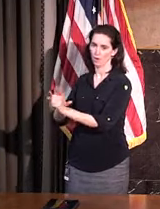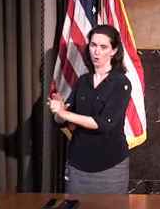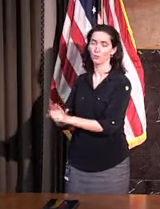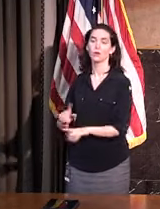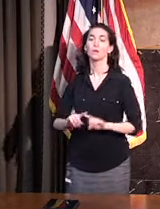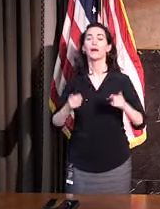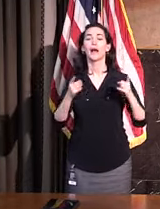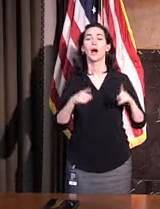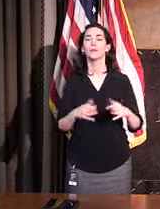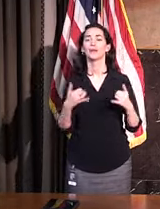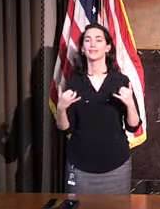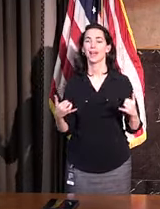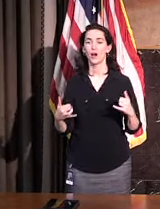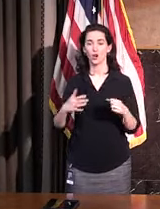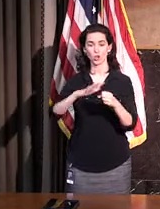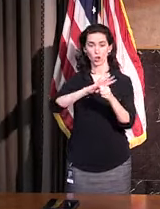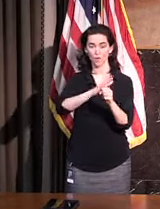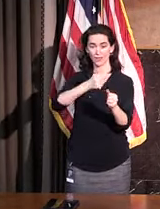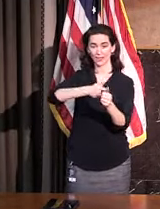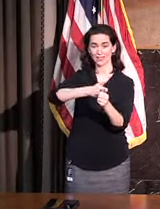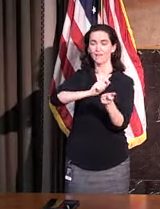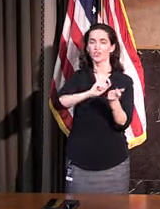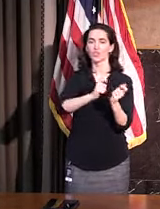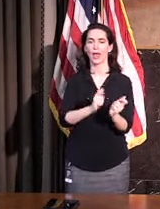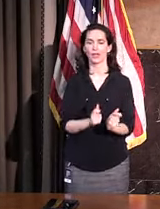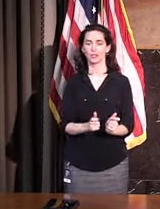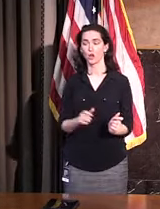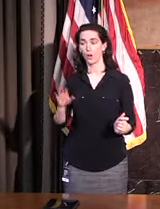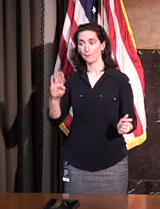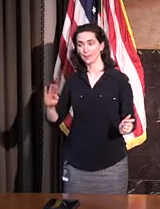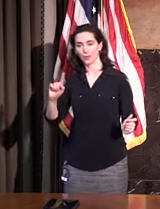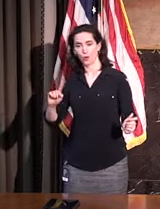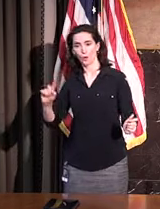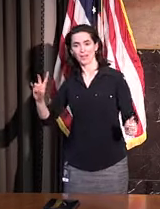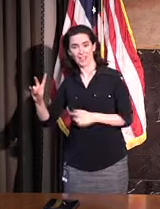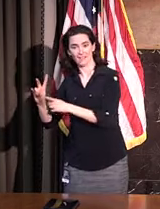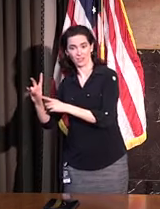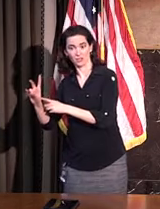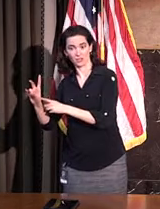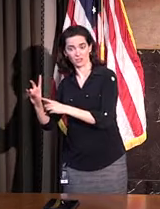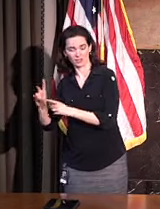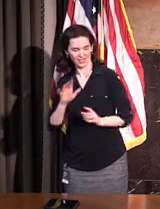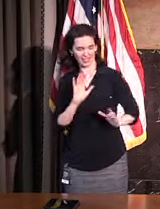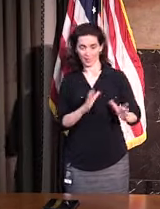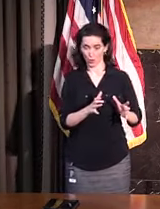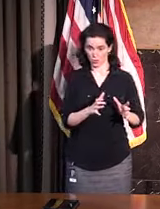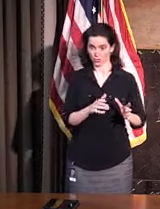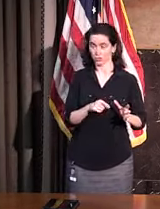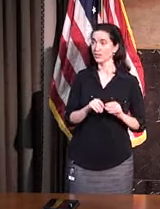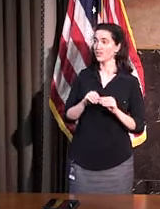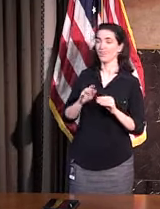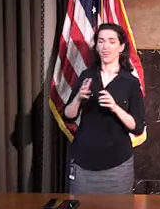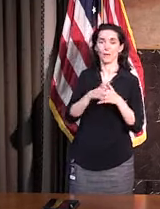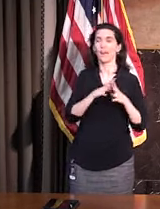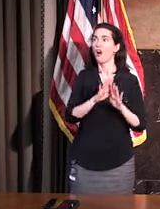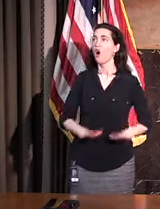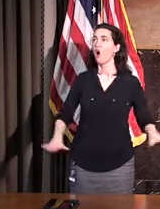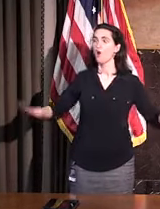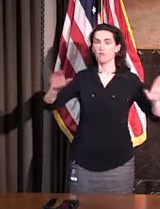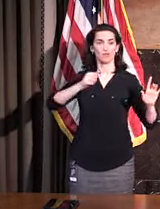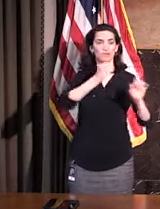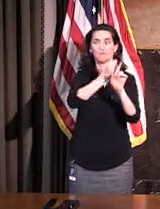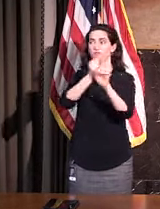more variants, particularly the B.1.1.7 in the US, that the CDC is just having a tough time doing all that sequencing quickly. So there's a